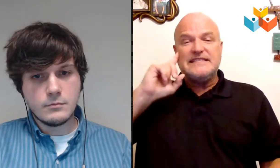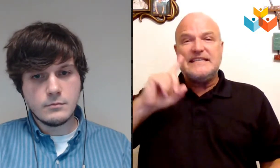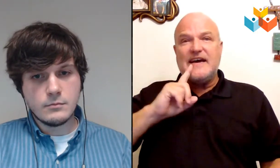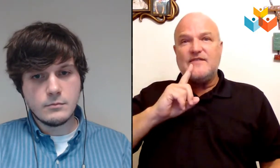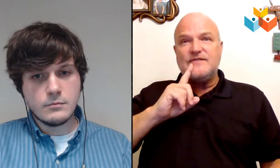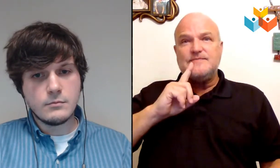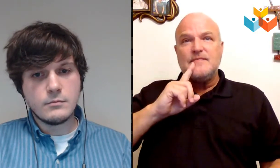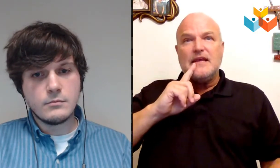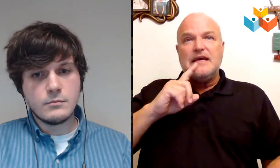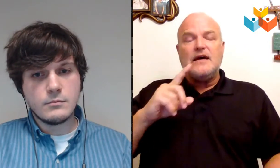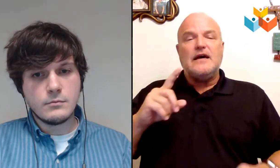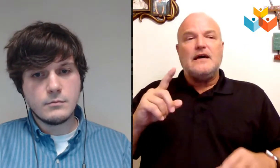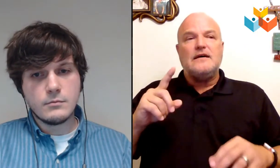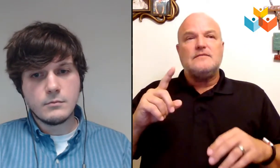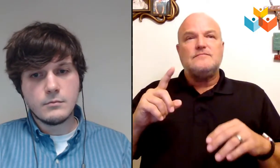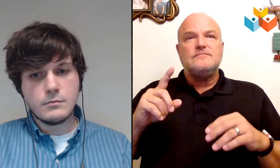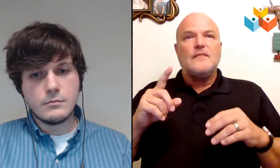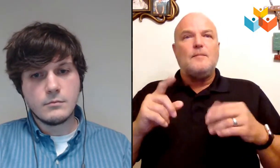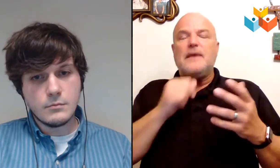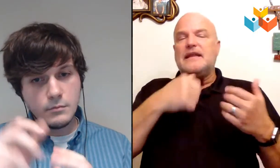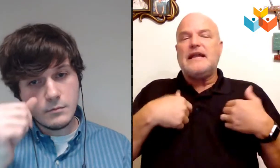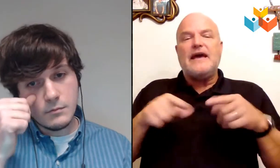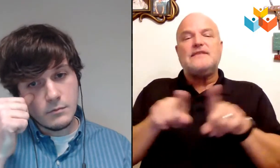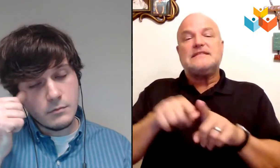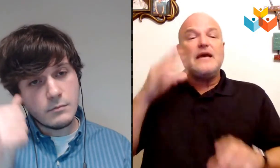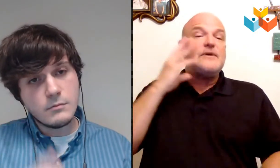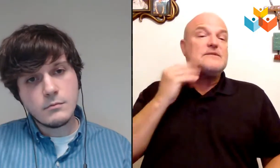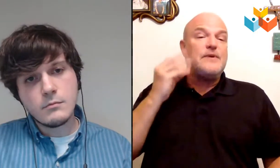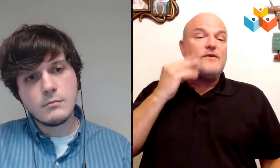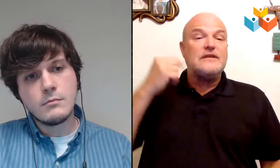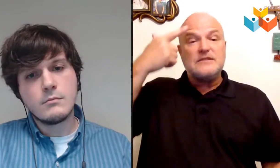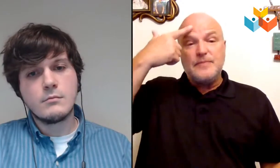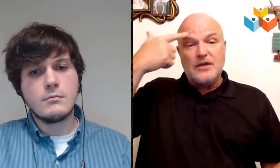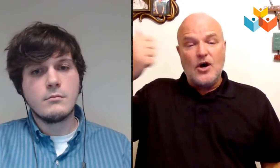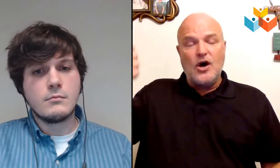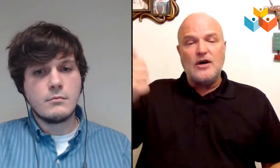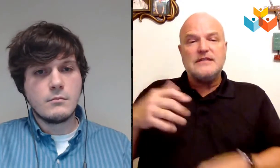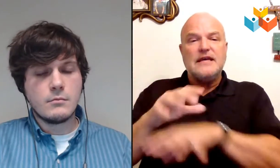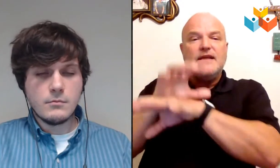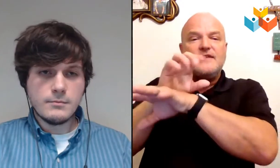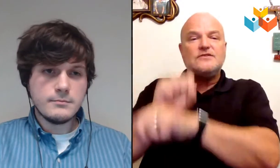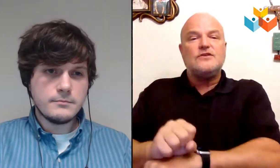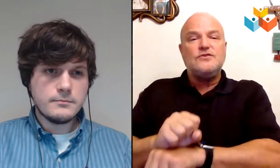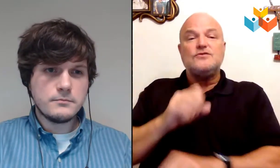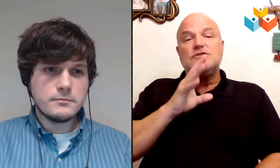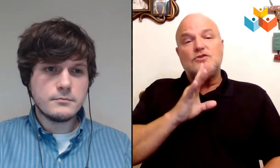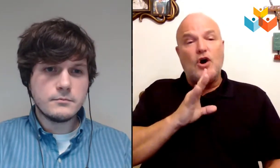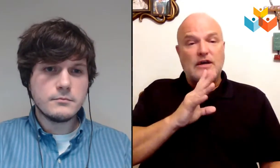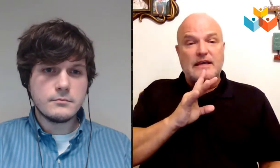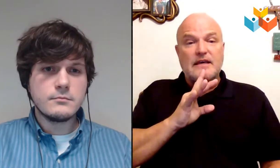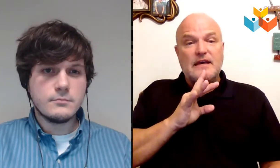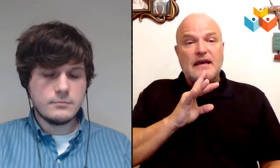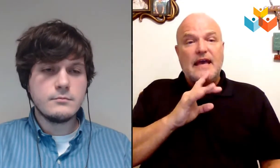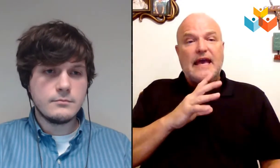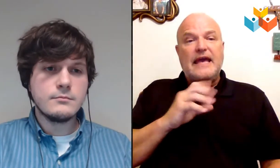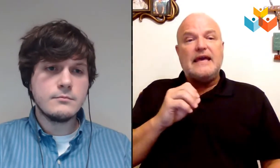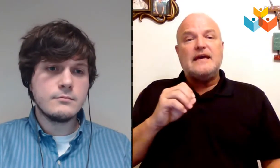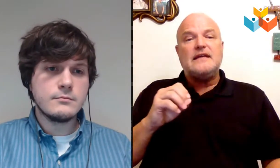older and deaf may not have the same experience because they're so used to